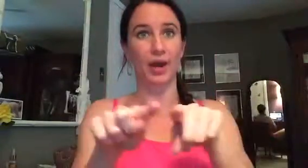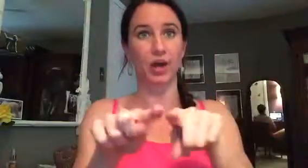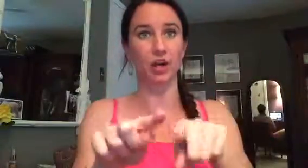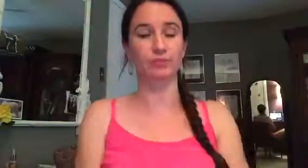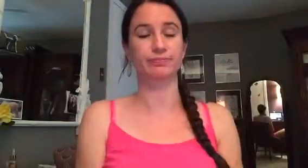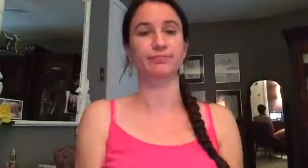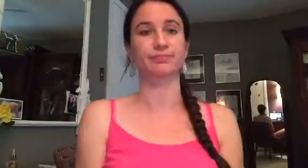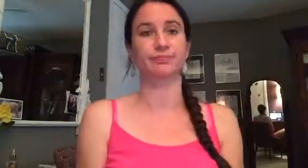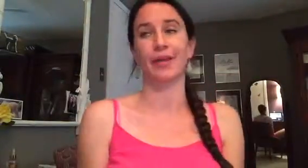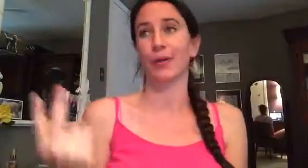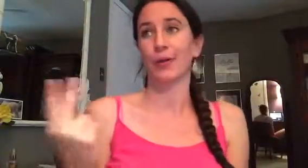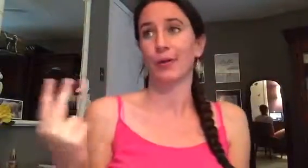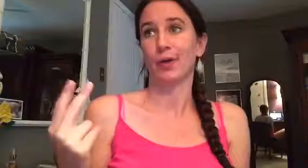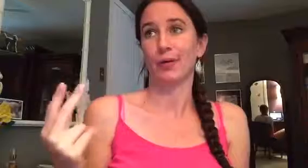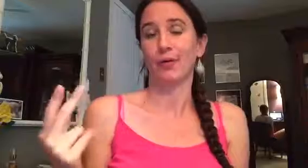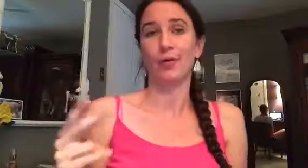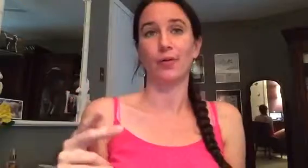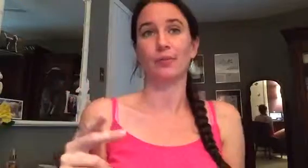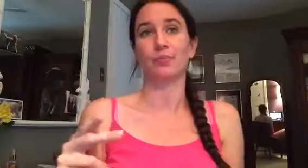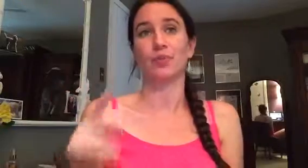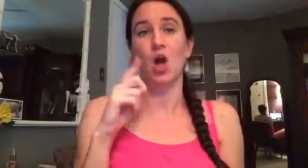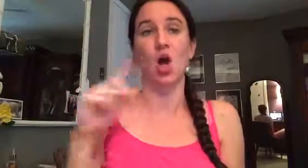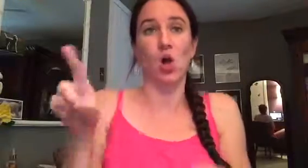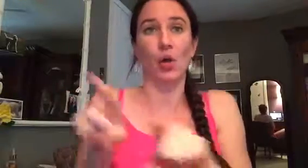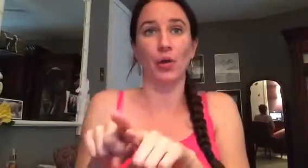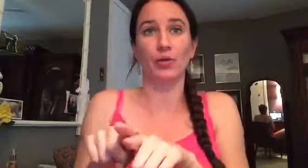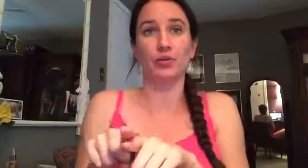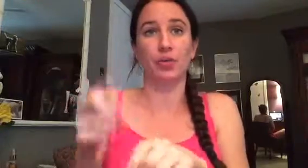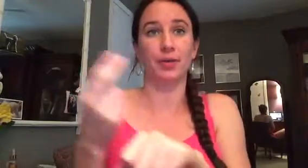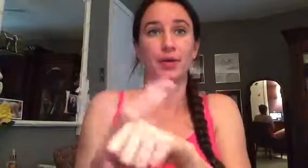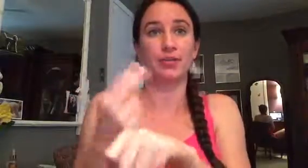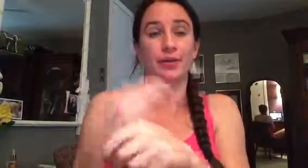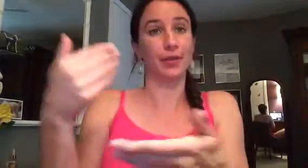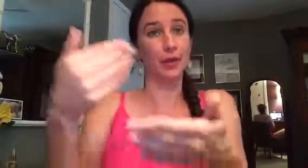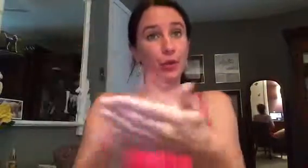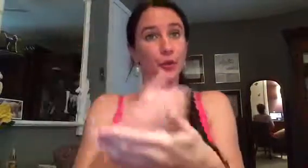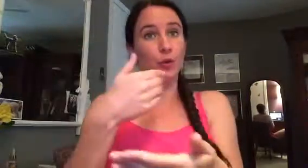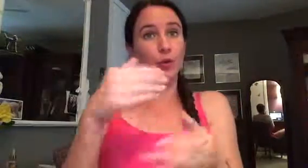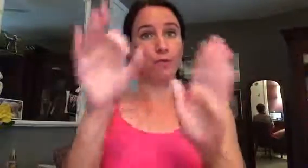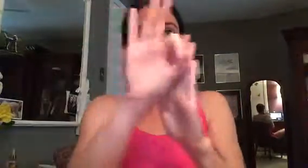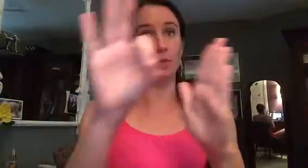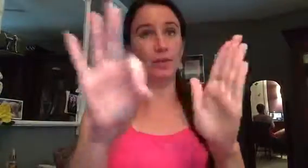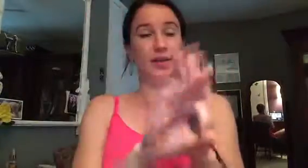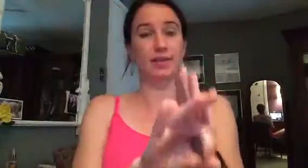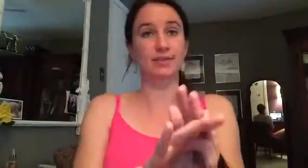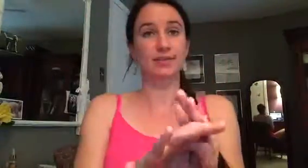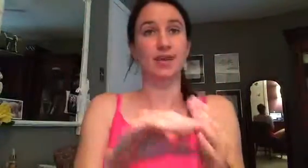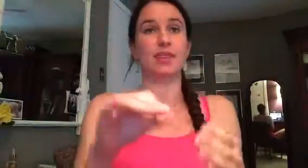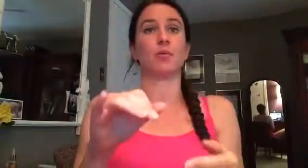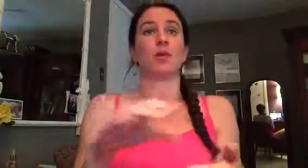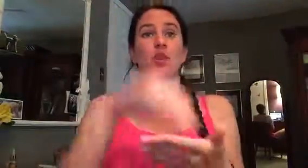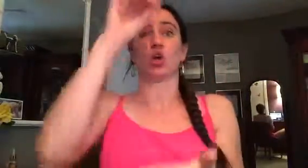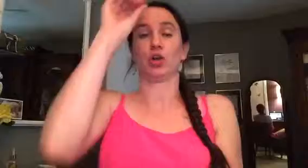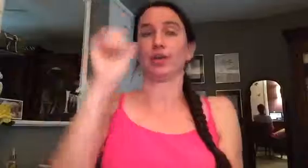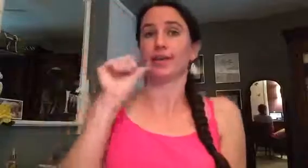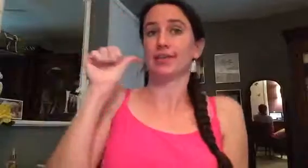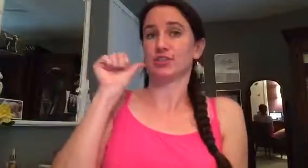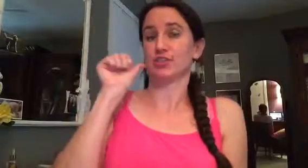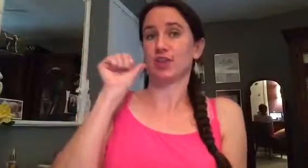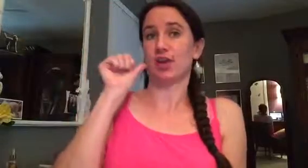We'll also be using the new formulas that we learned yesterday about how to find the